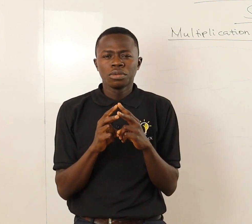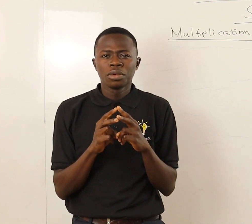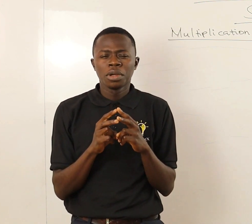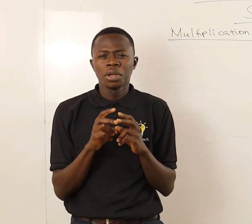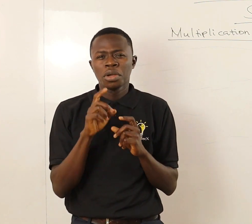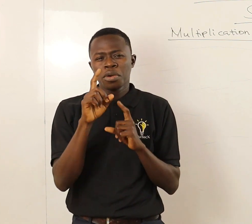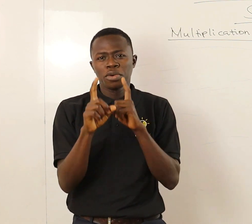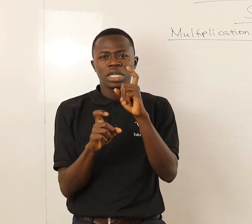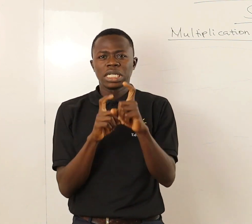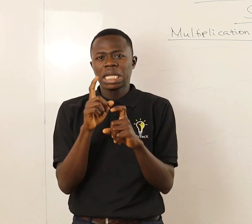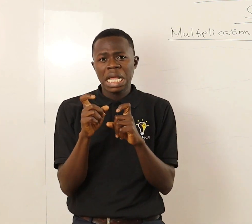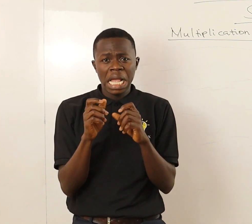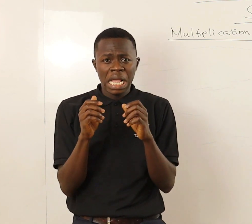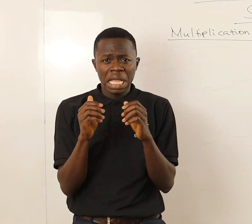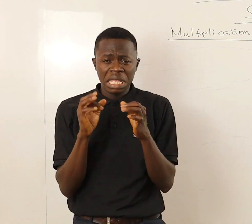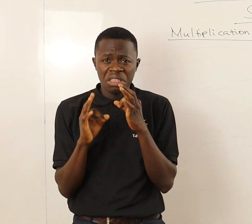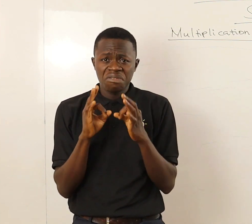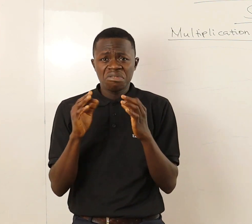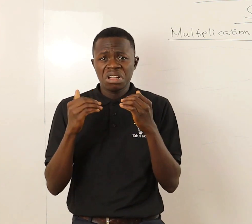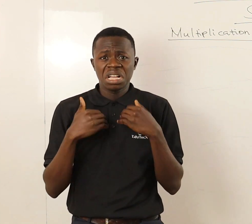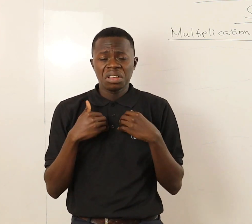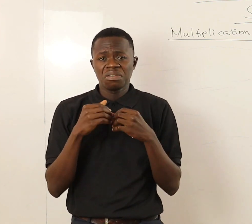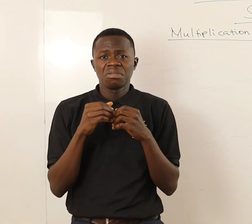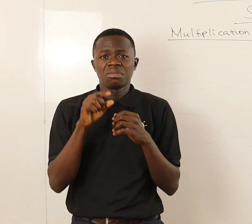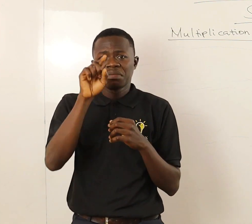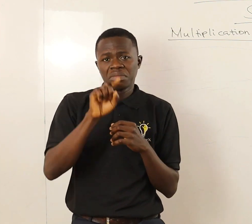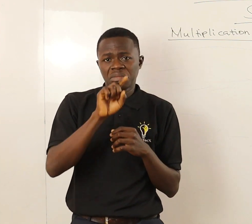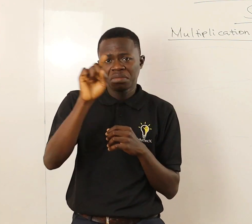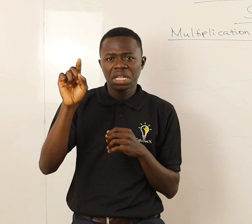So the question is, if you have sets,